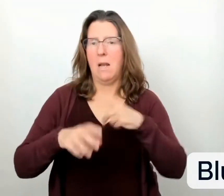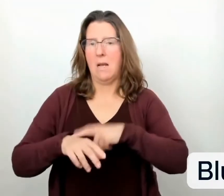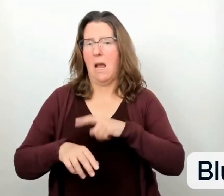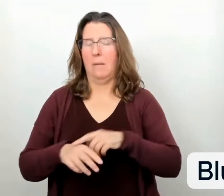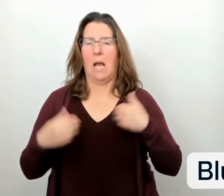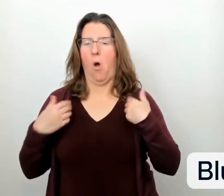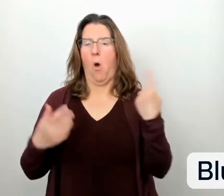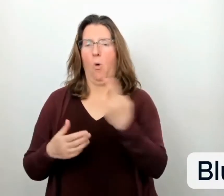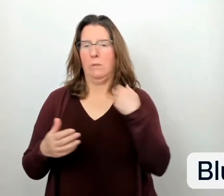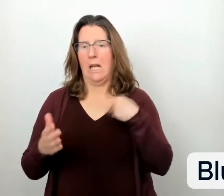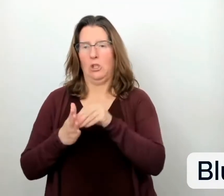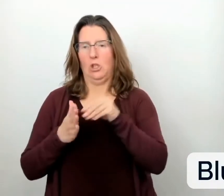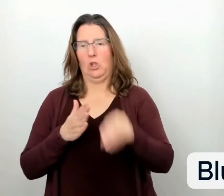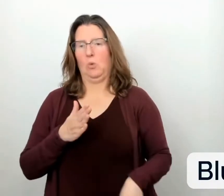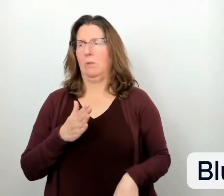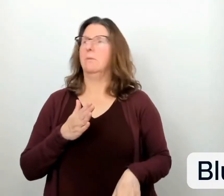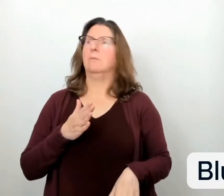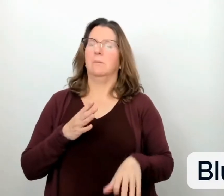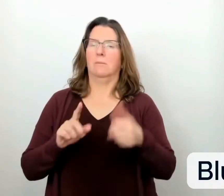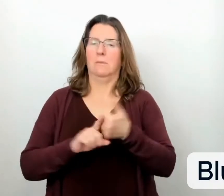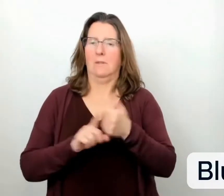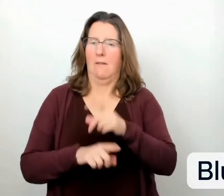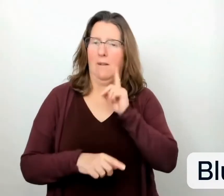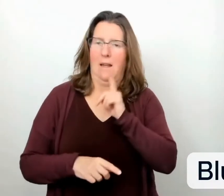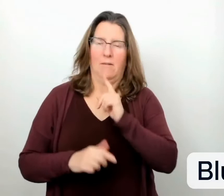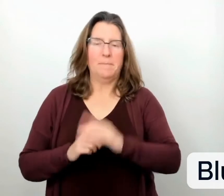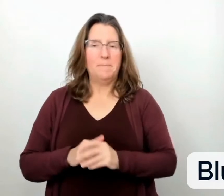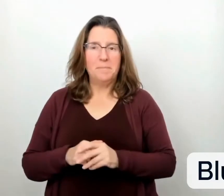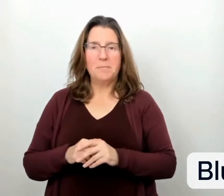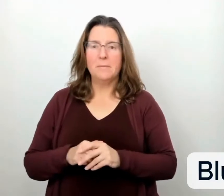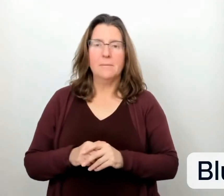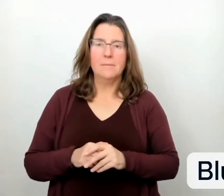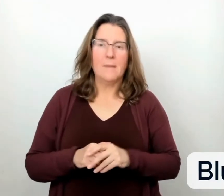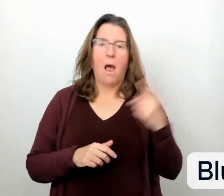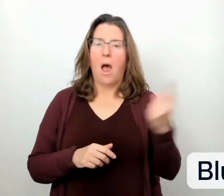I had a deaf student who I would greet every day as he came into the classroom with a